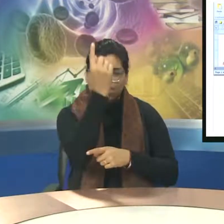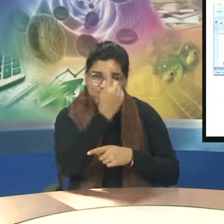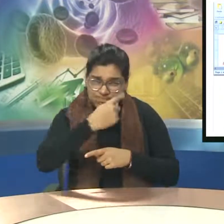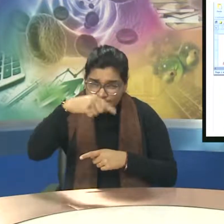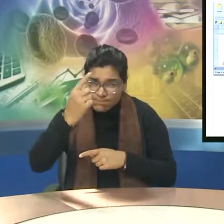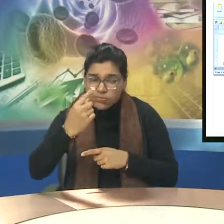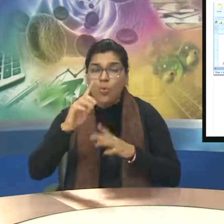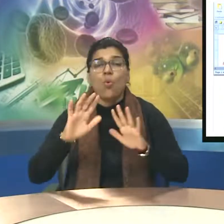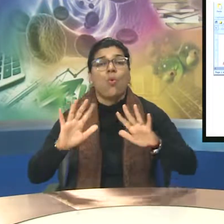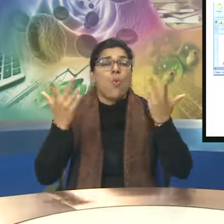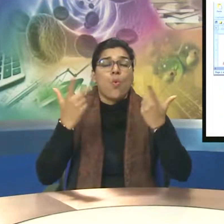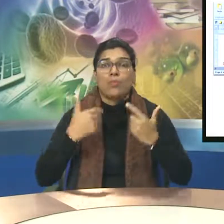particular